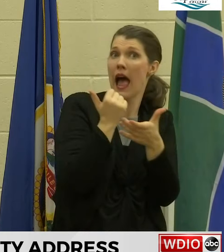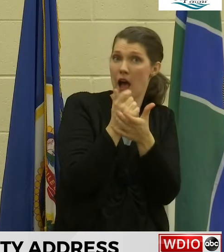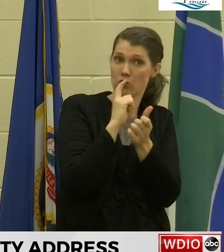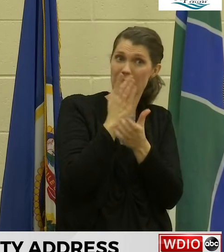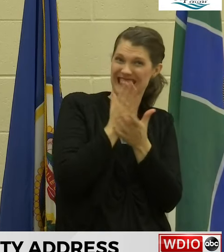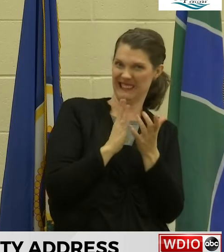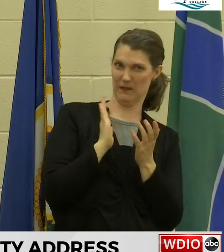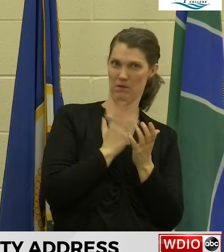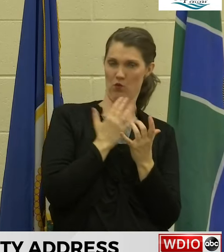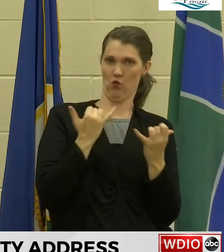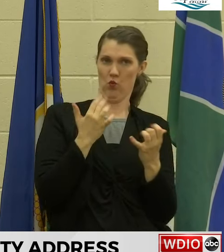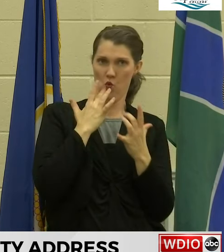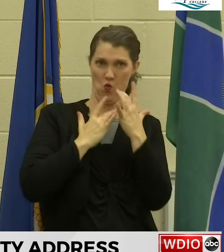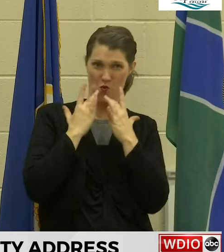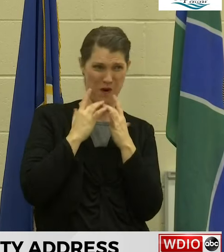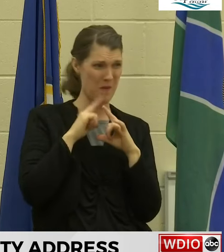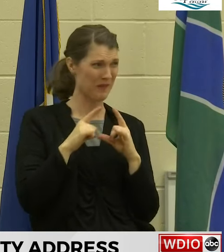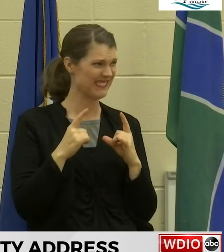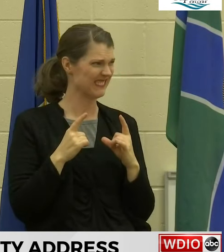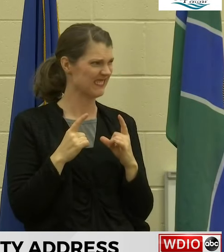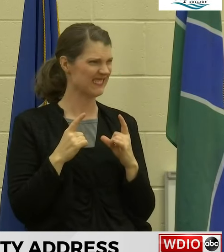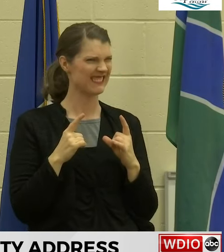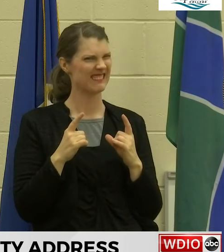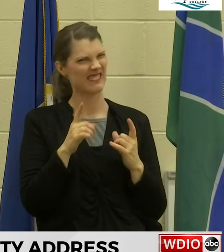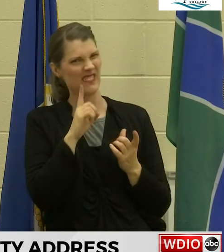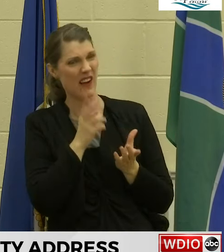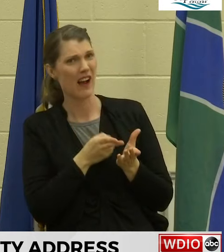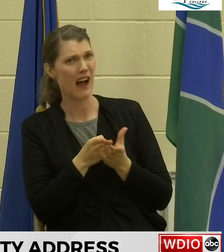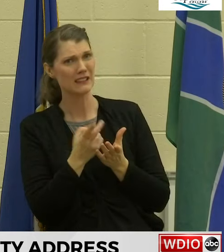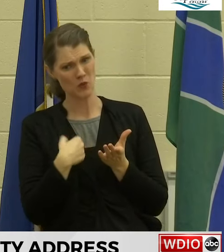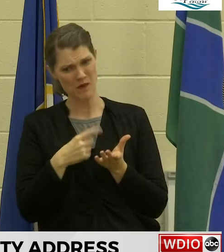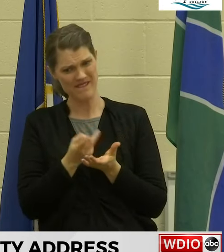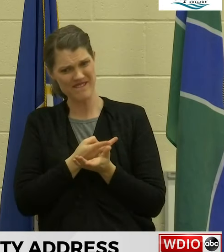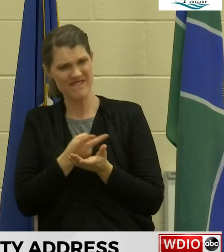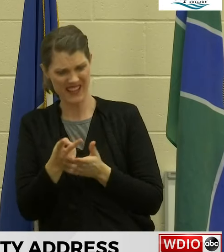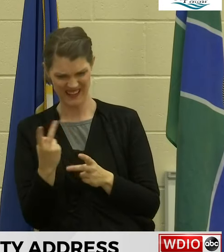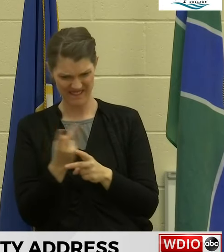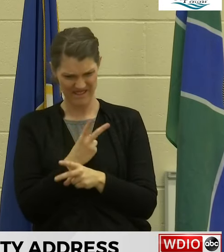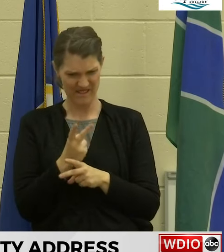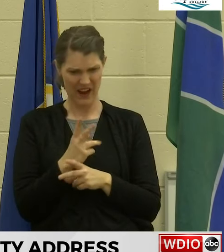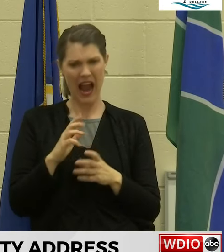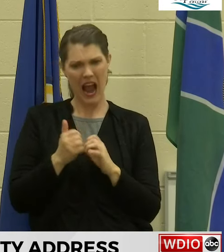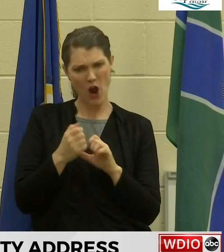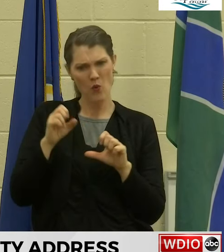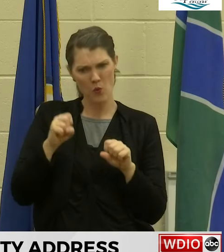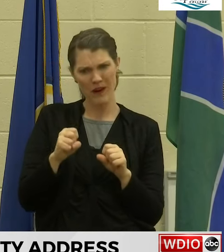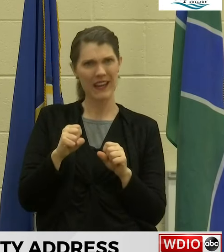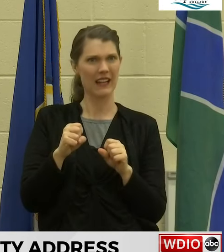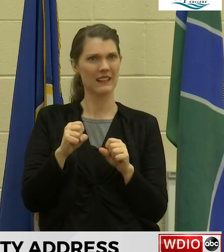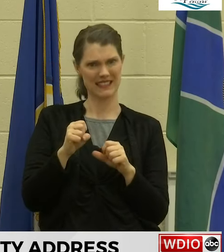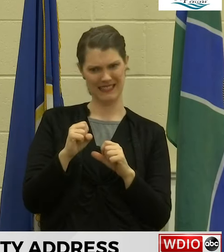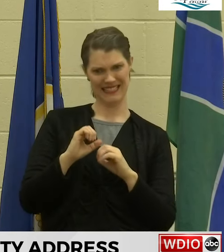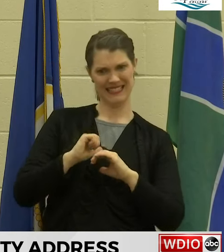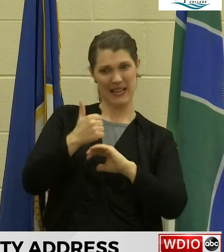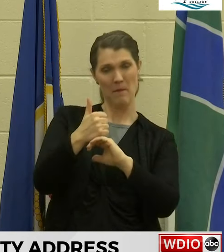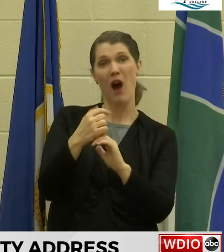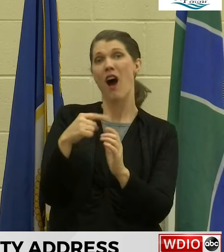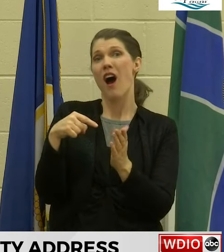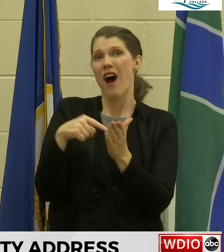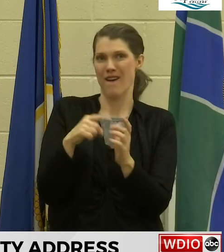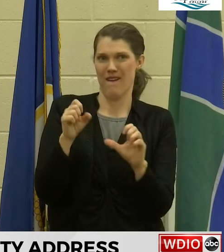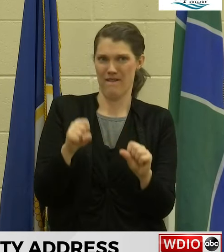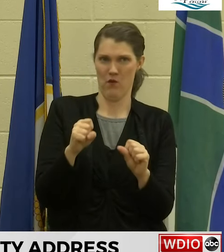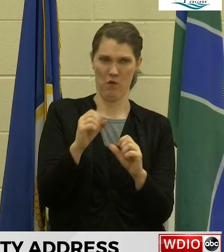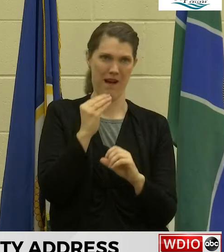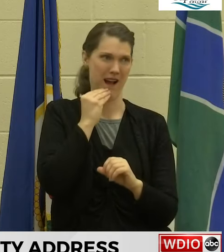shortage. And yet we have failed to solve the puzzle of affordable housing. And we